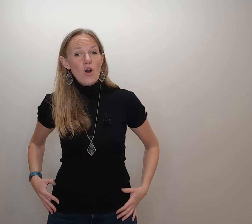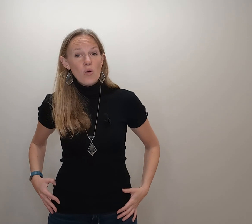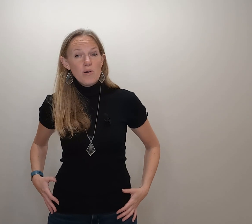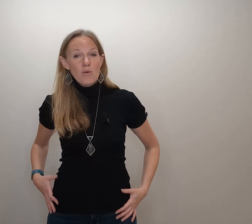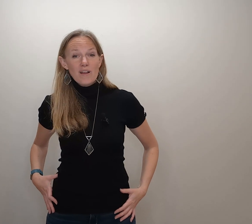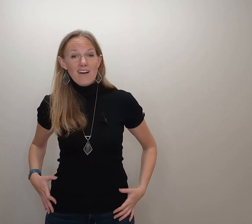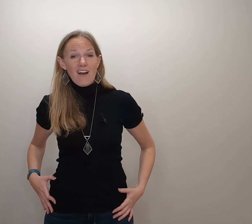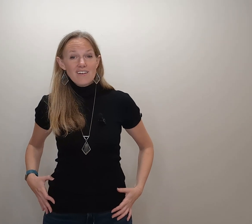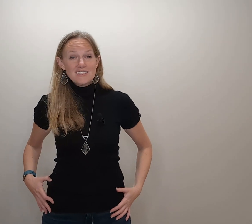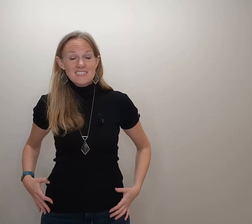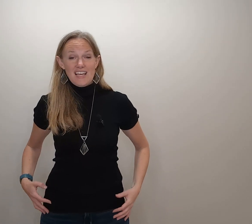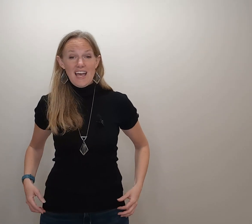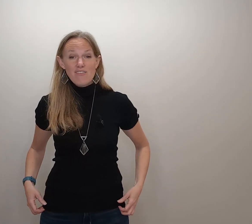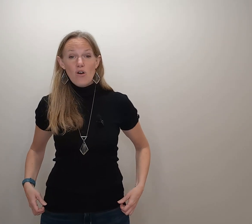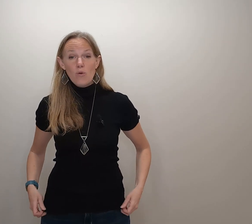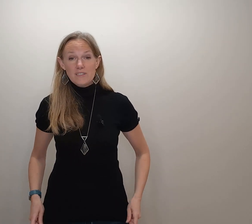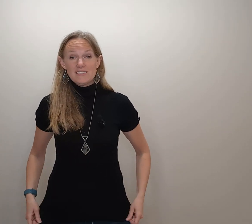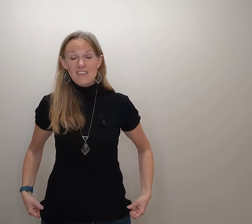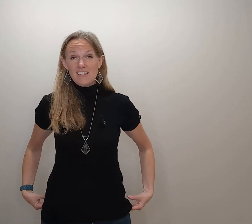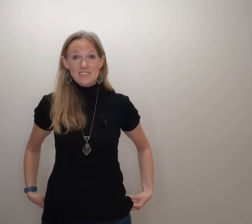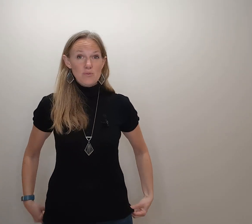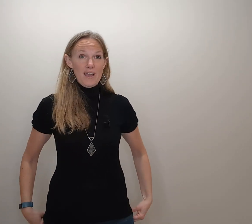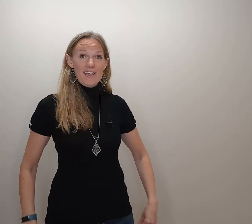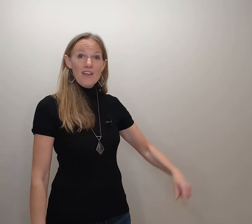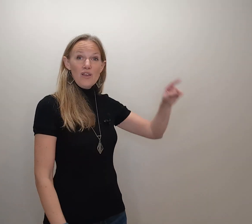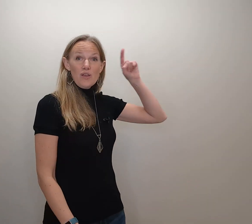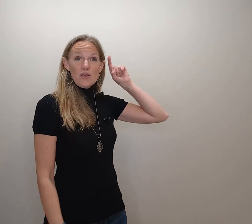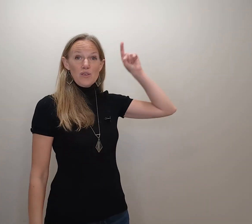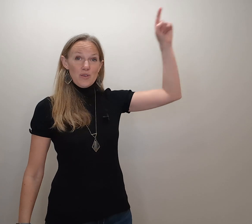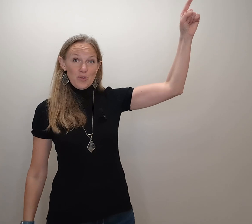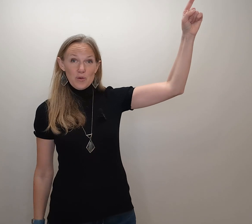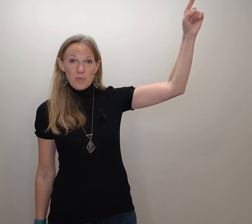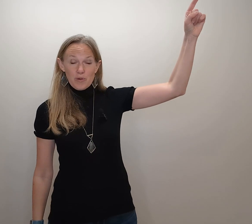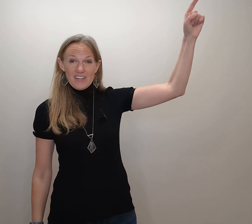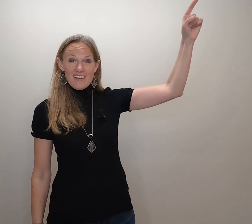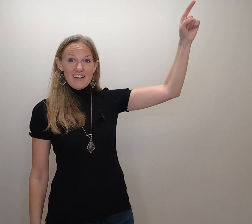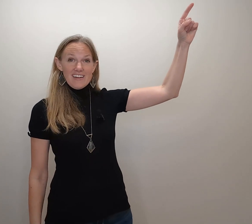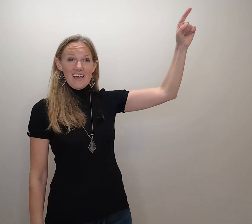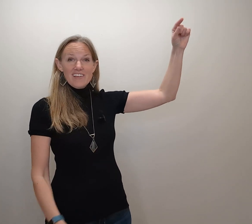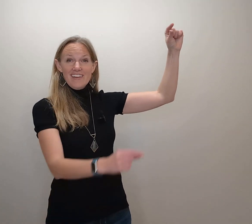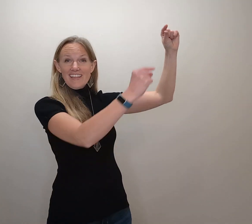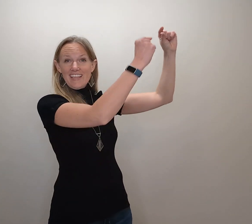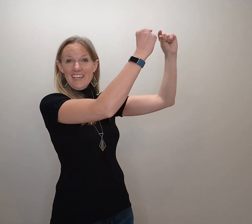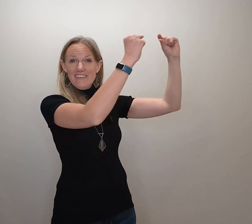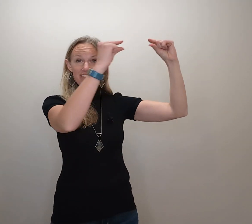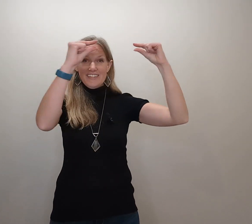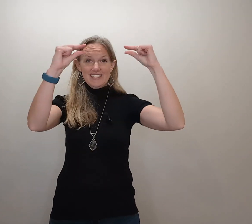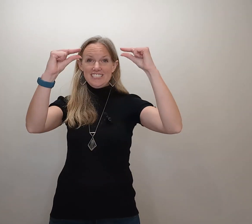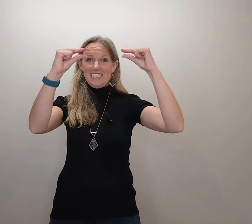hope when our hearts have hopelessly lost the way. You, pointing to God in heaven, give.